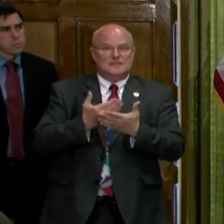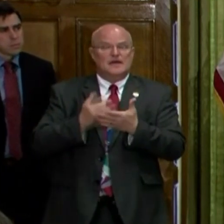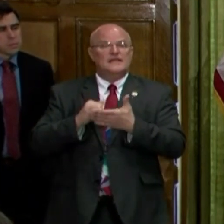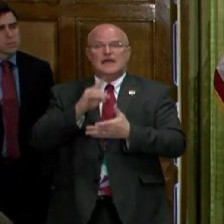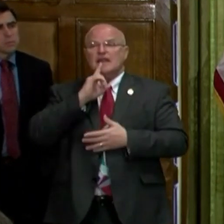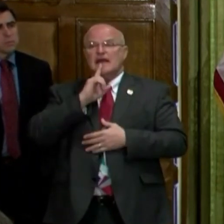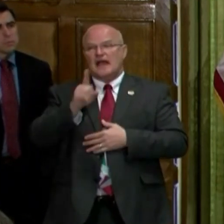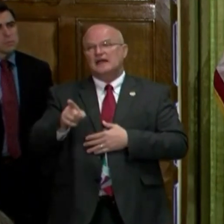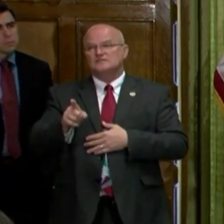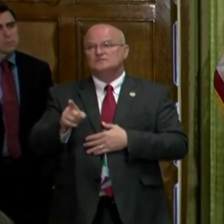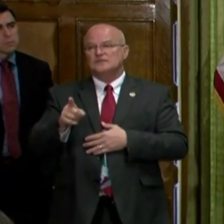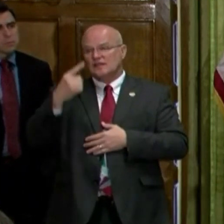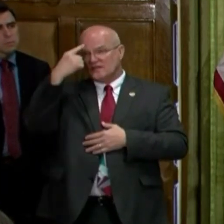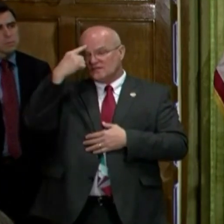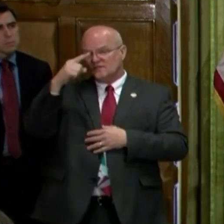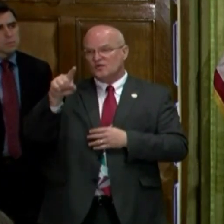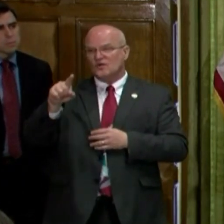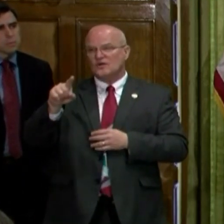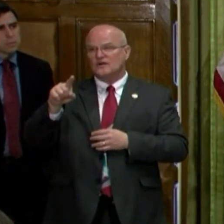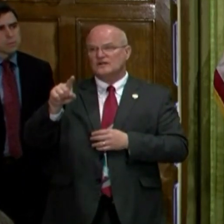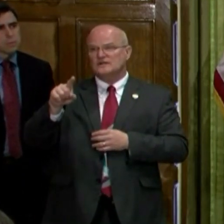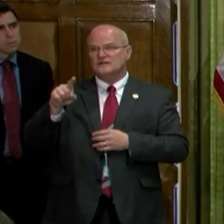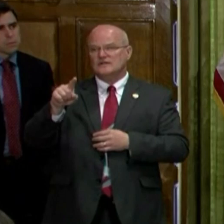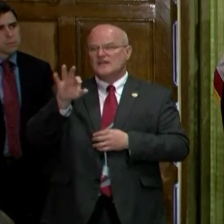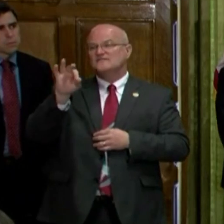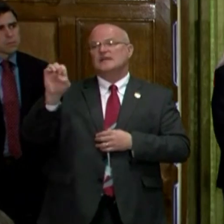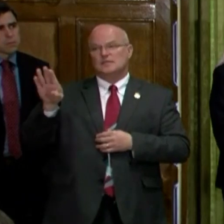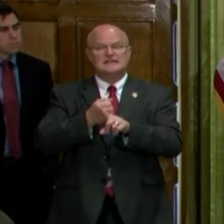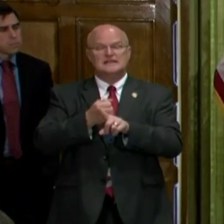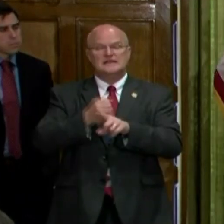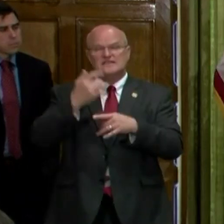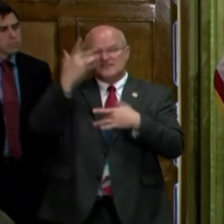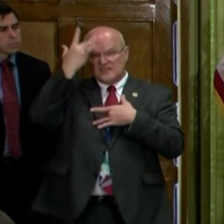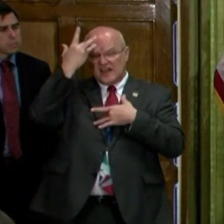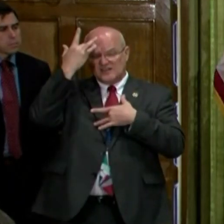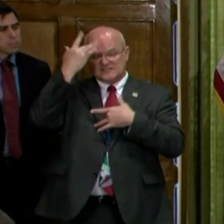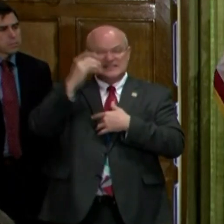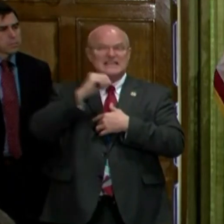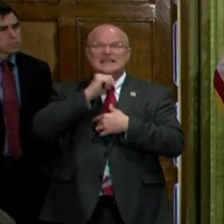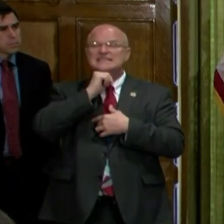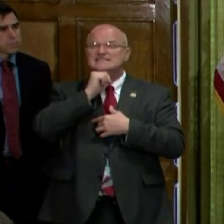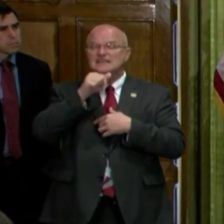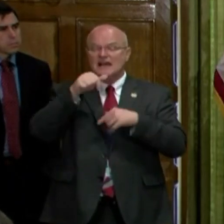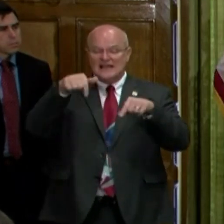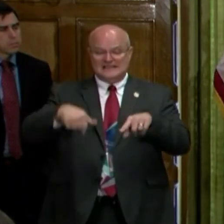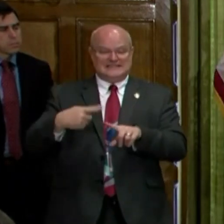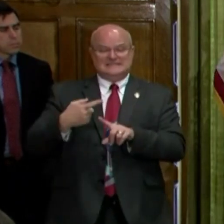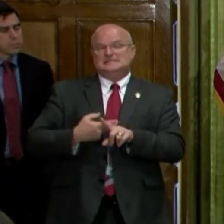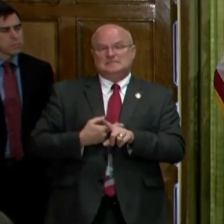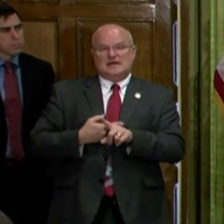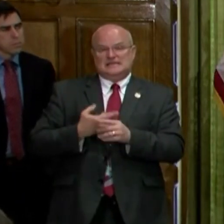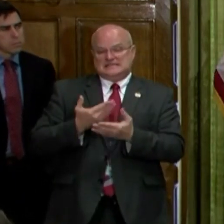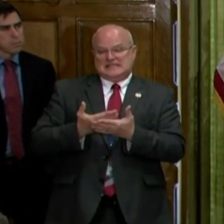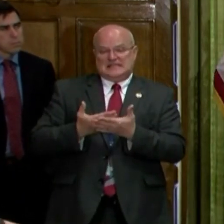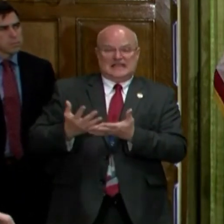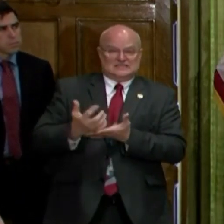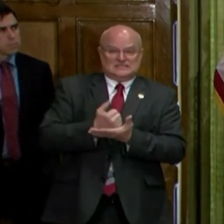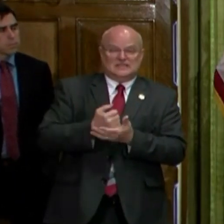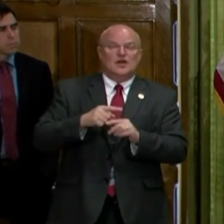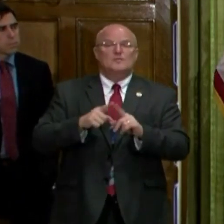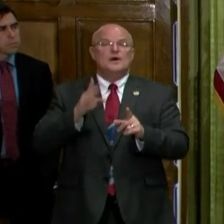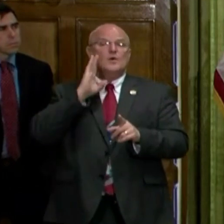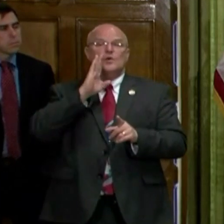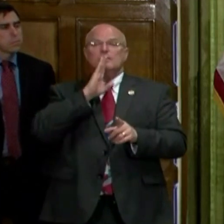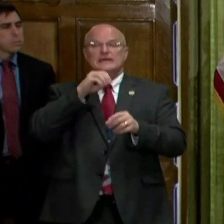were actually for February. So then this month's collections, but it